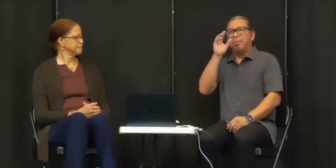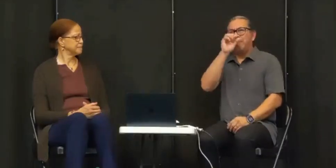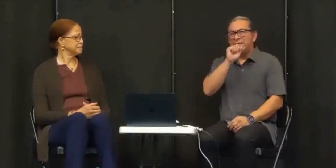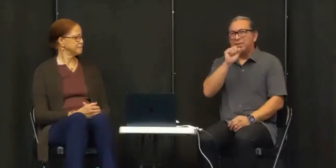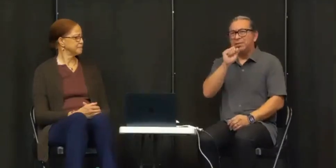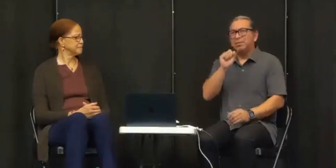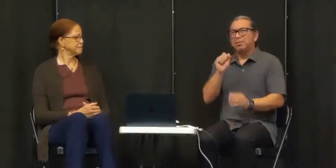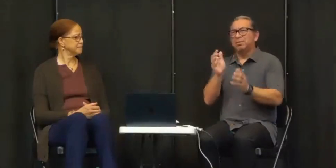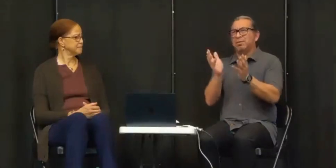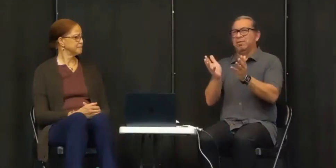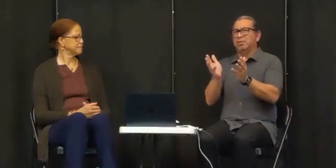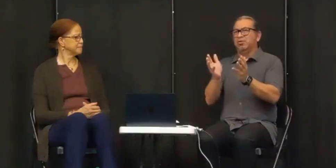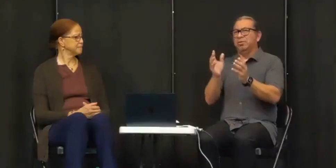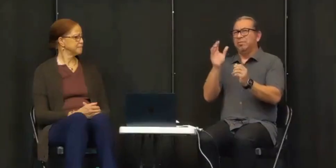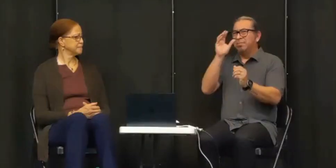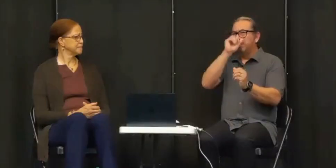person